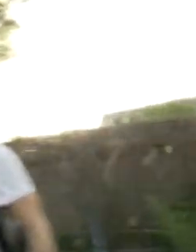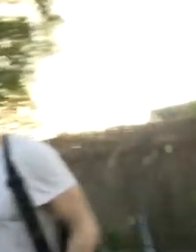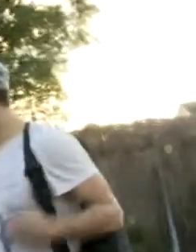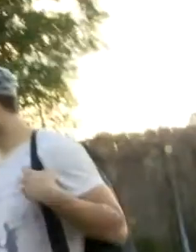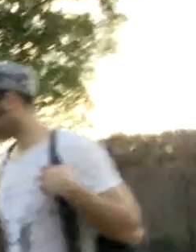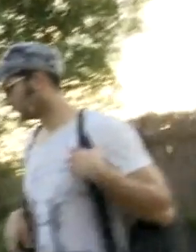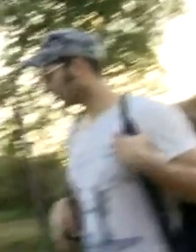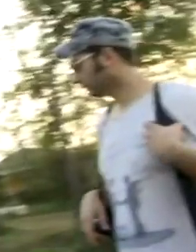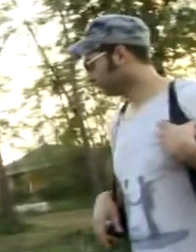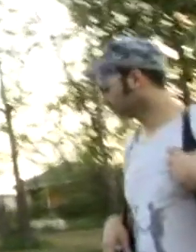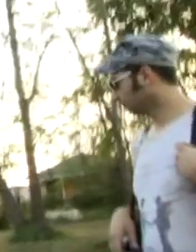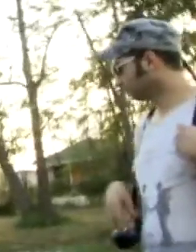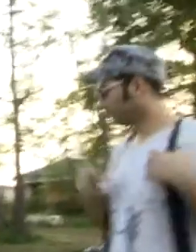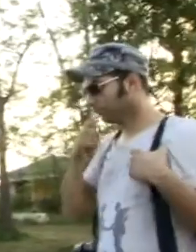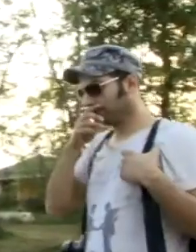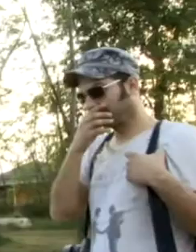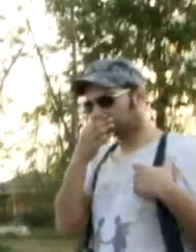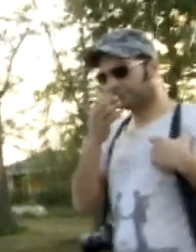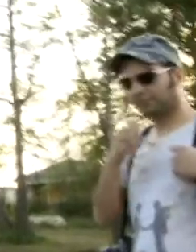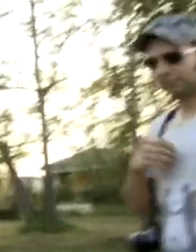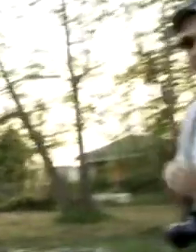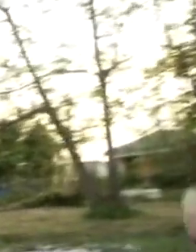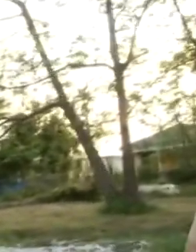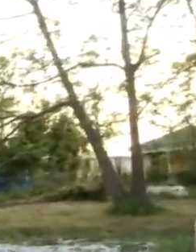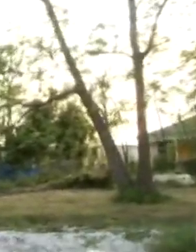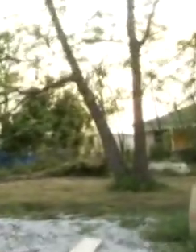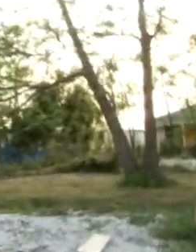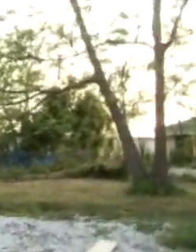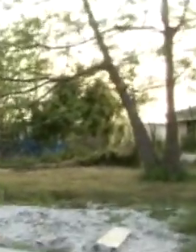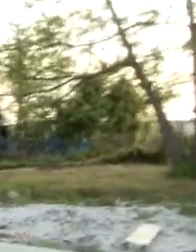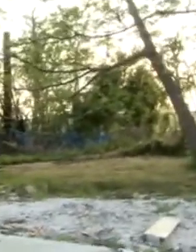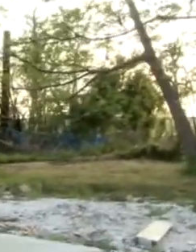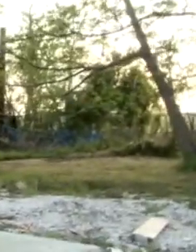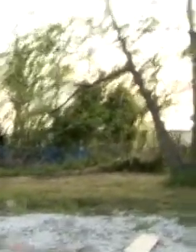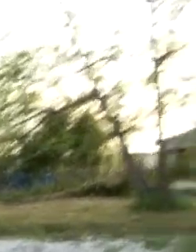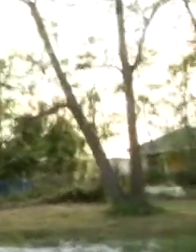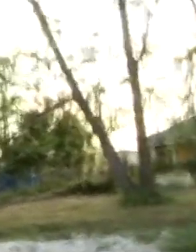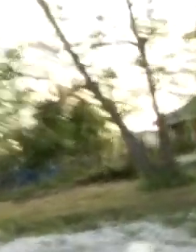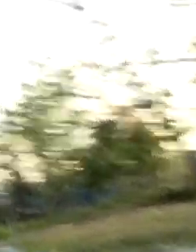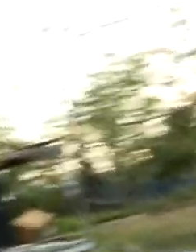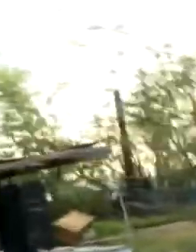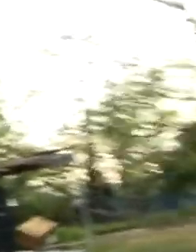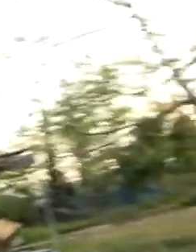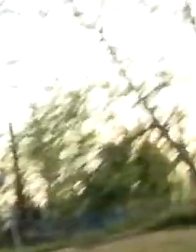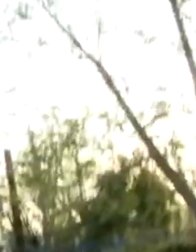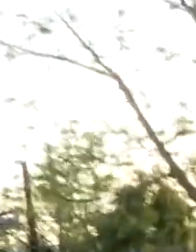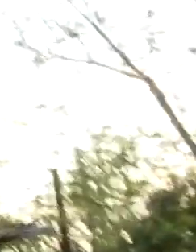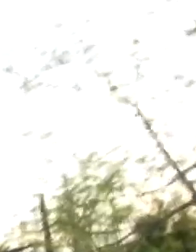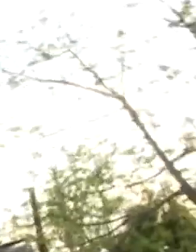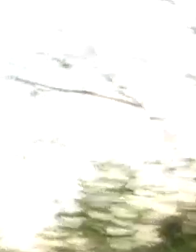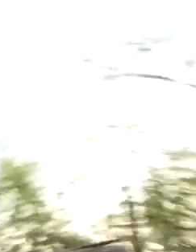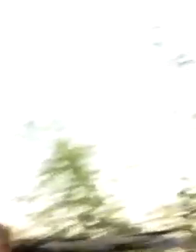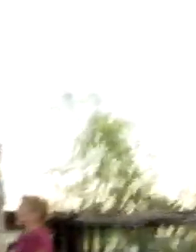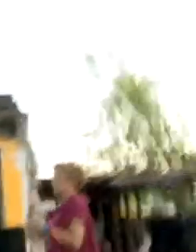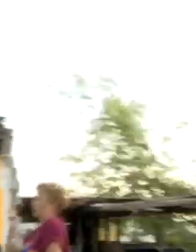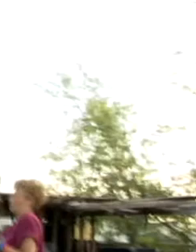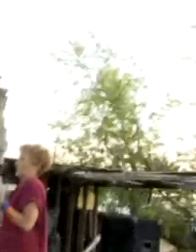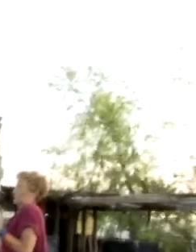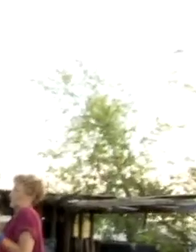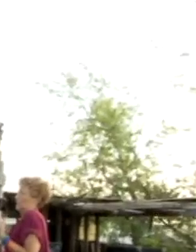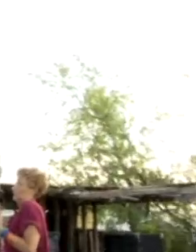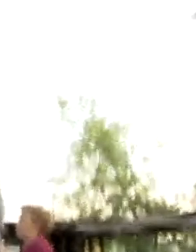we're going to the moon not because it's easy, but because it's hard. And if they could do that about going to the